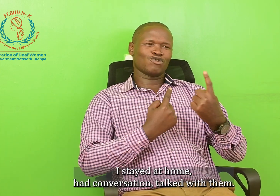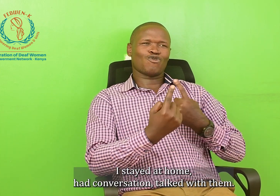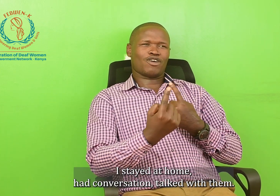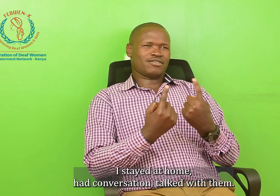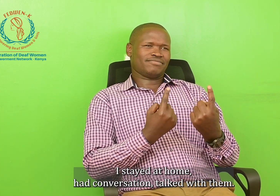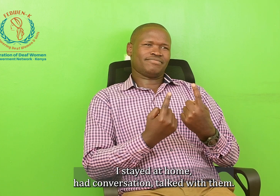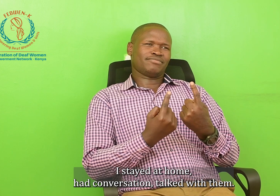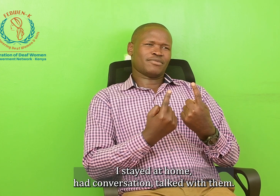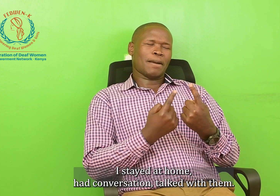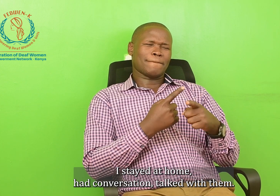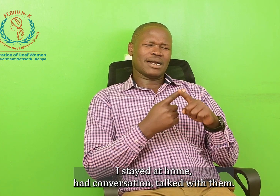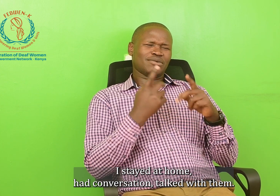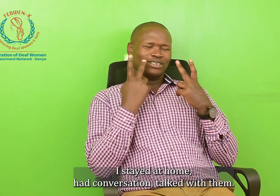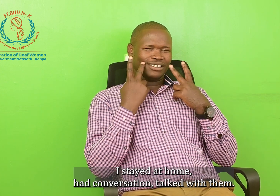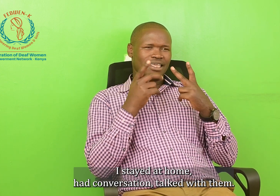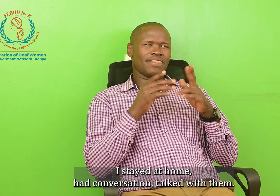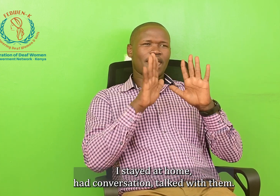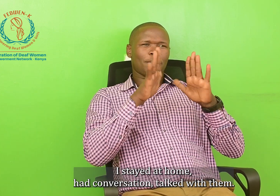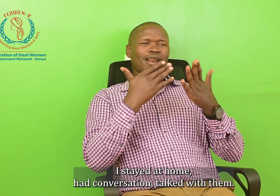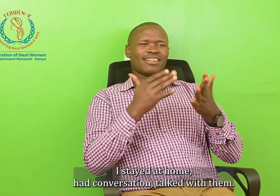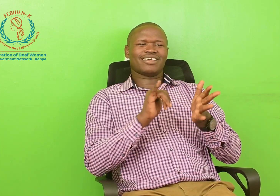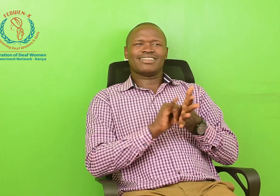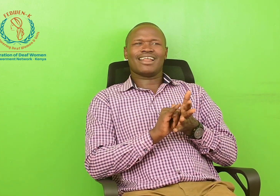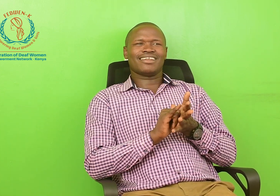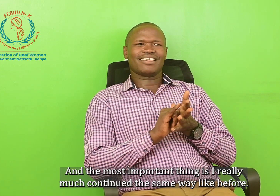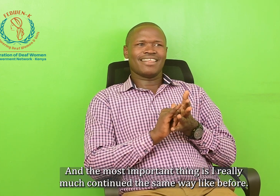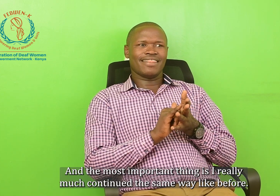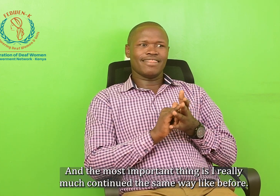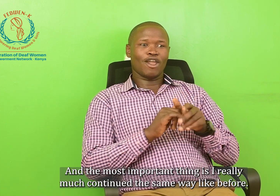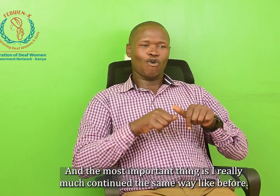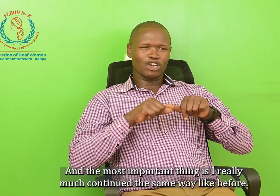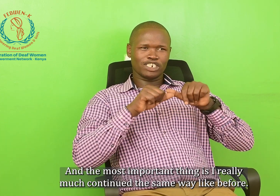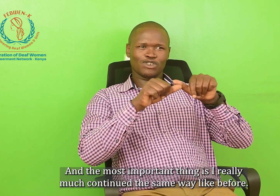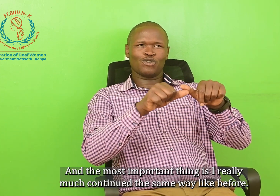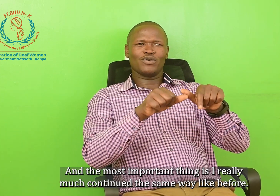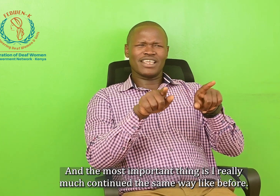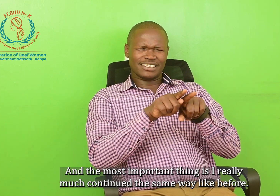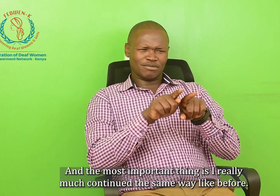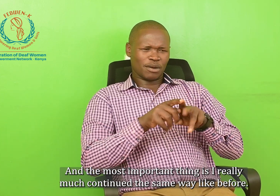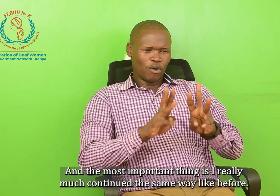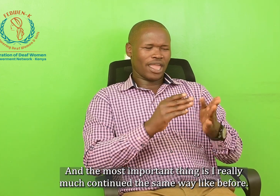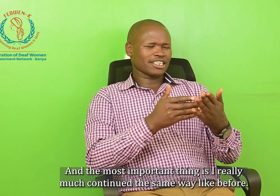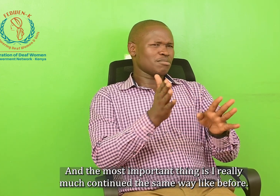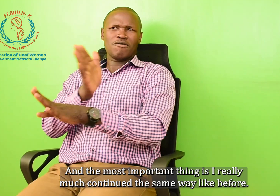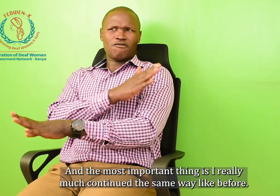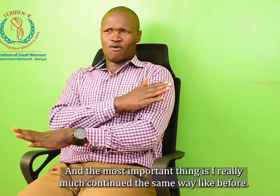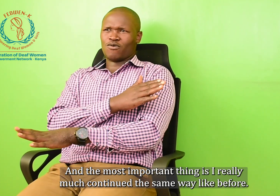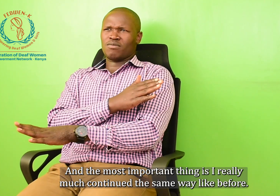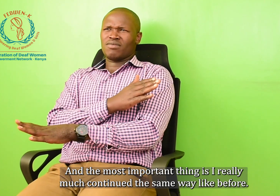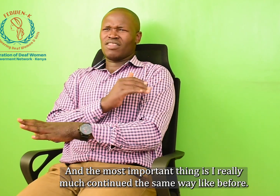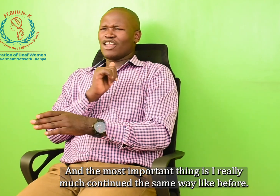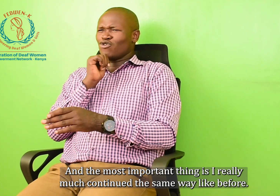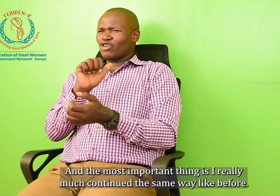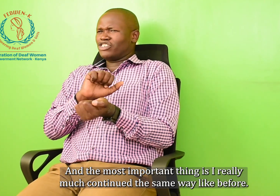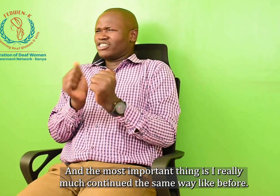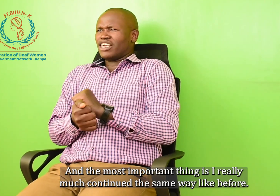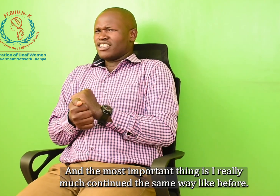stayed at home, had conversation, talked with them, and the most important thing is I really much continued the same way like before.